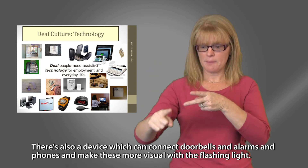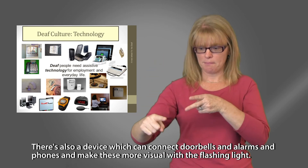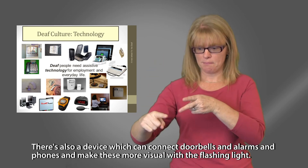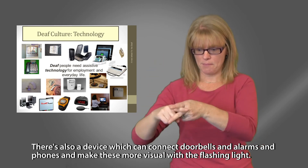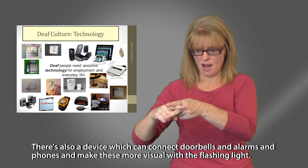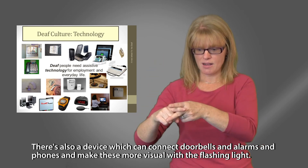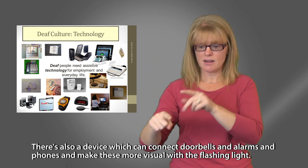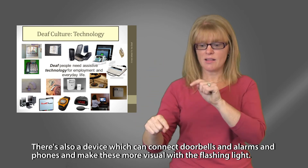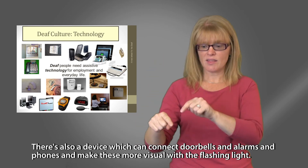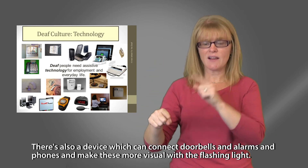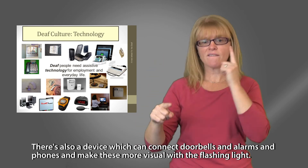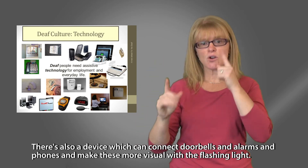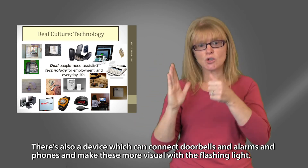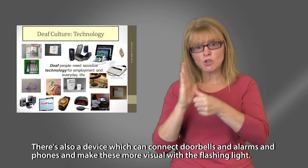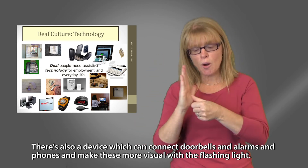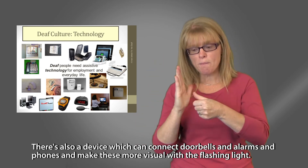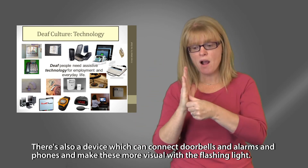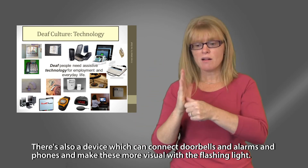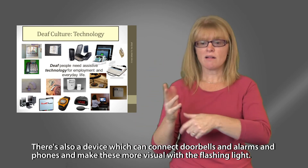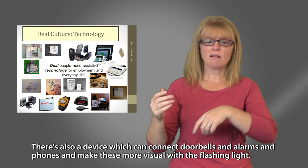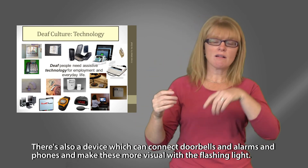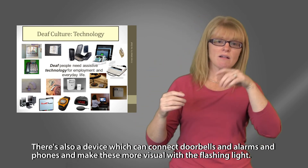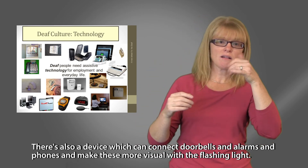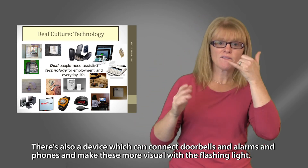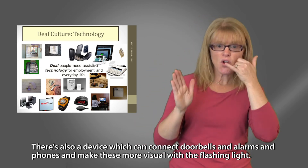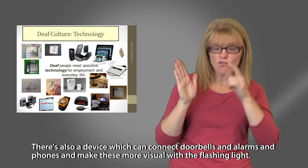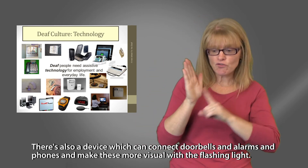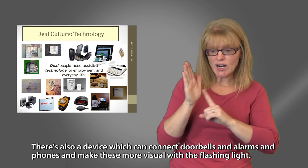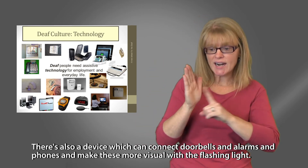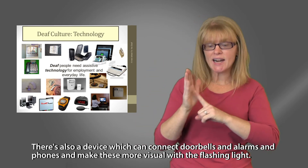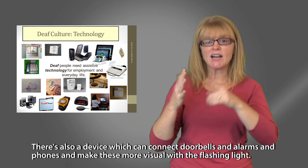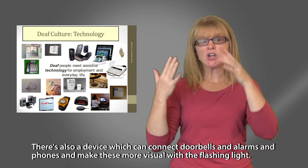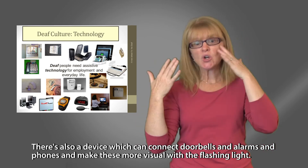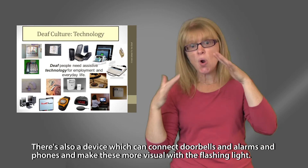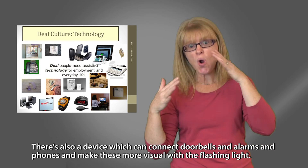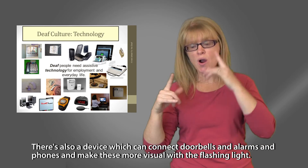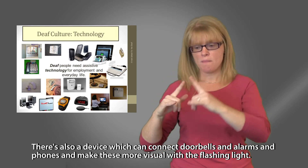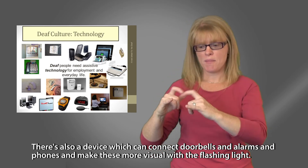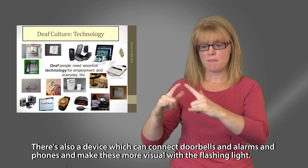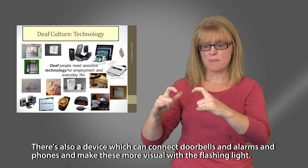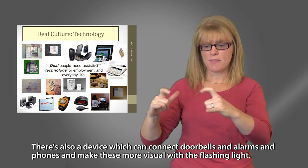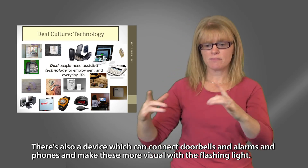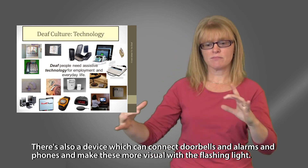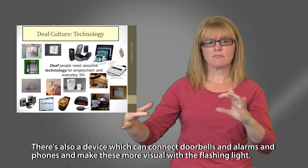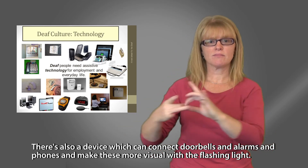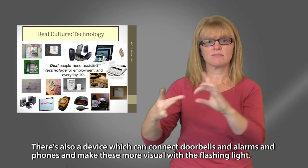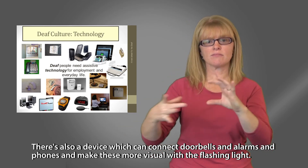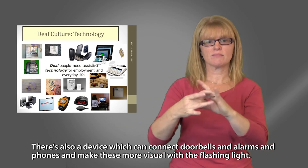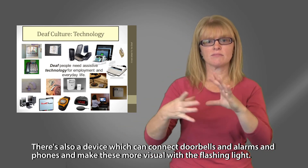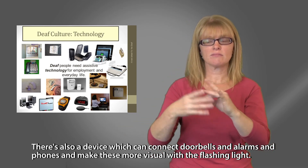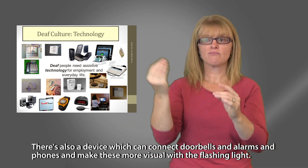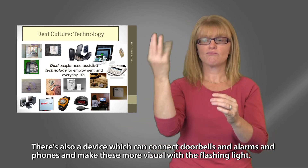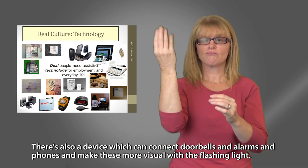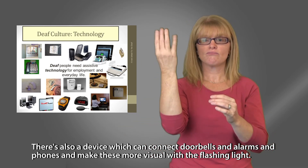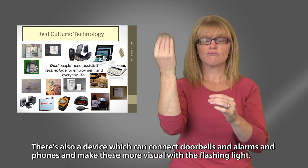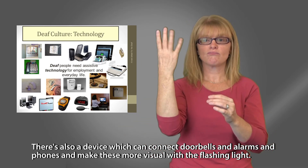also a device which can connect doorbells and alarms and phones and make these more visual with a flashing light.